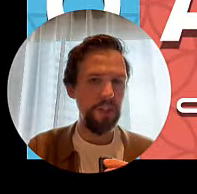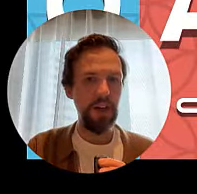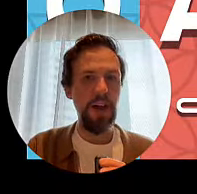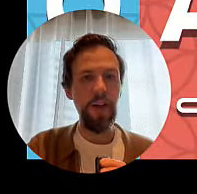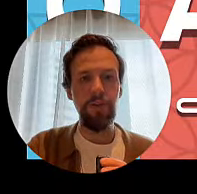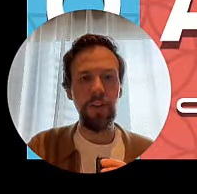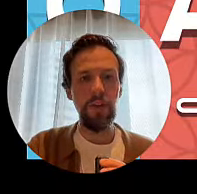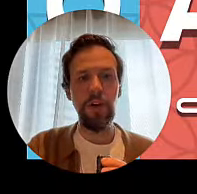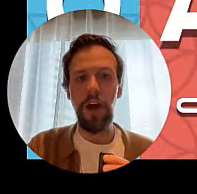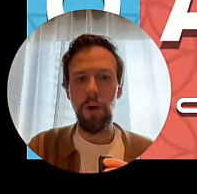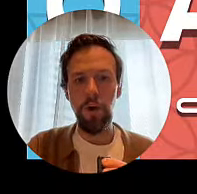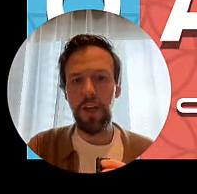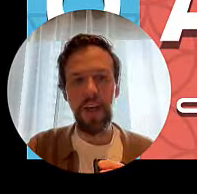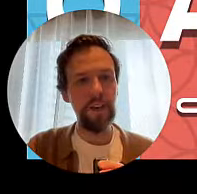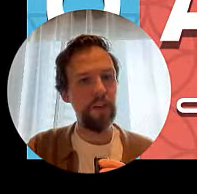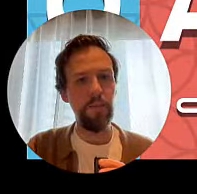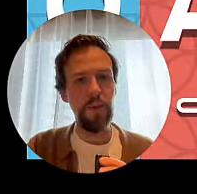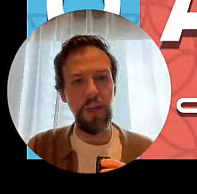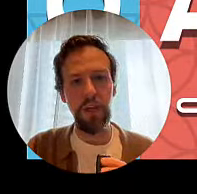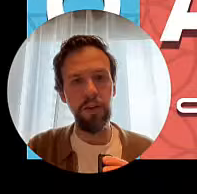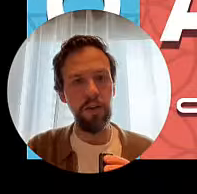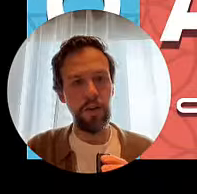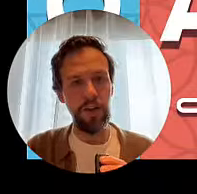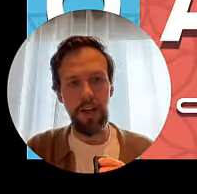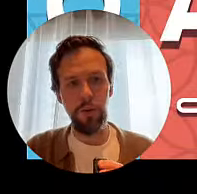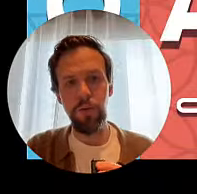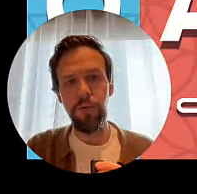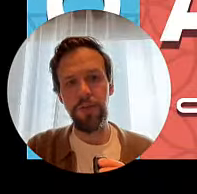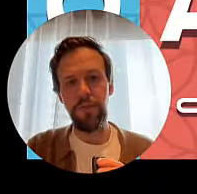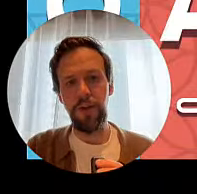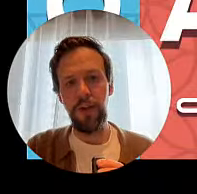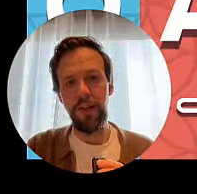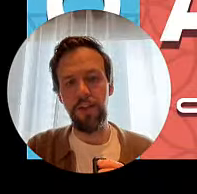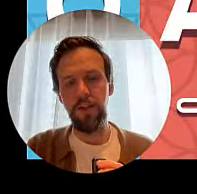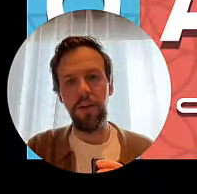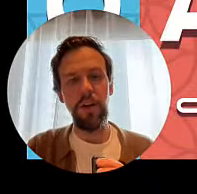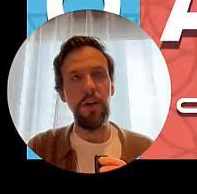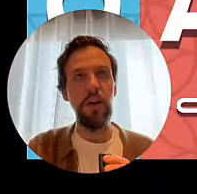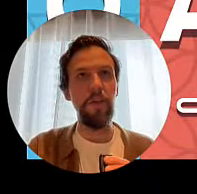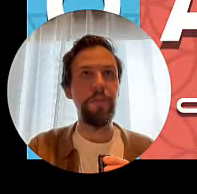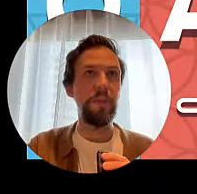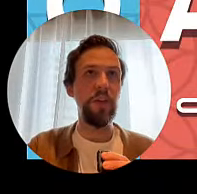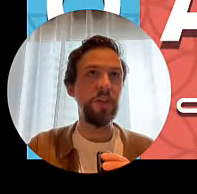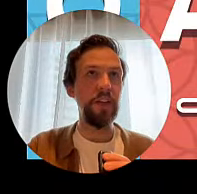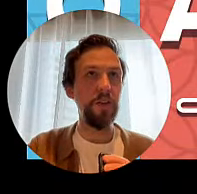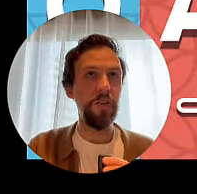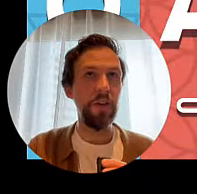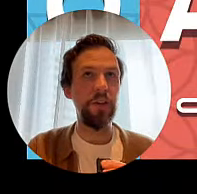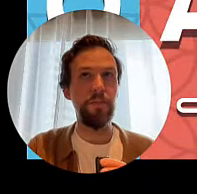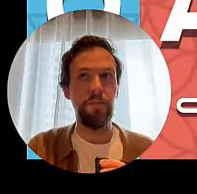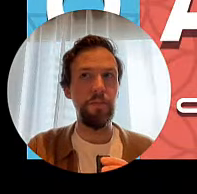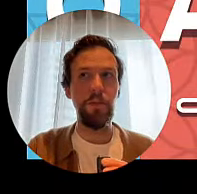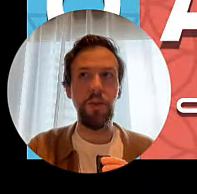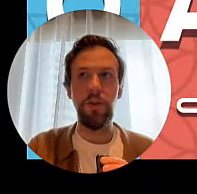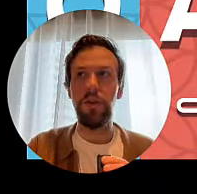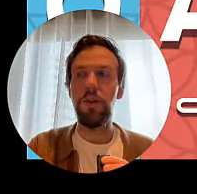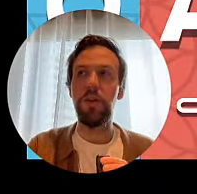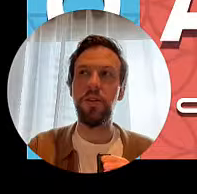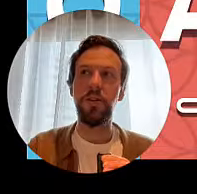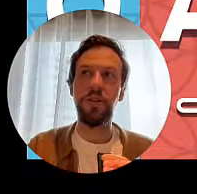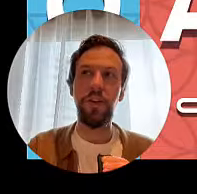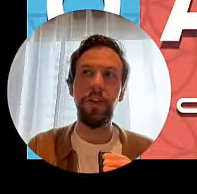different fonts that I have in there, I already had them in letter rooms, and the scientific